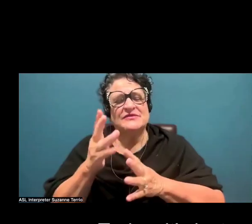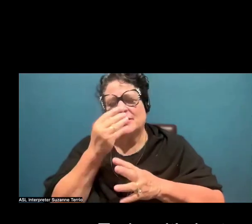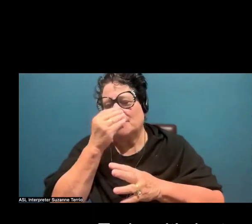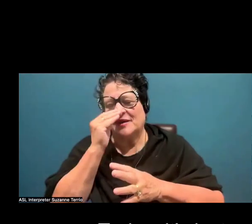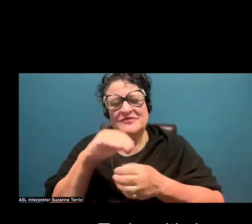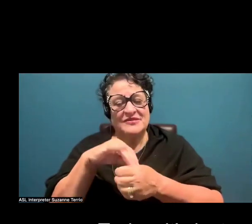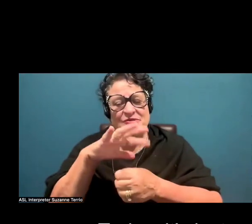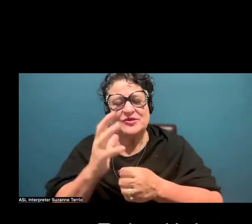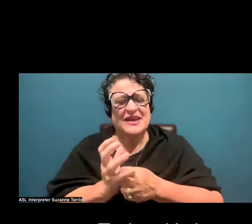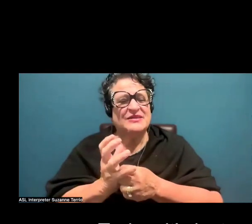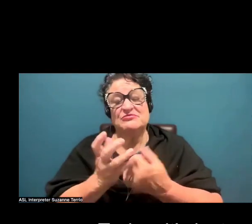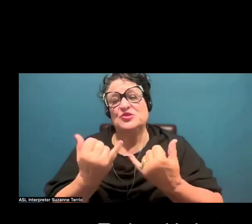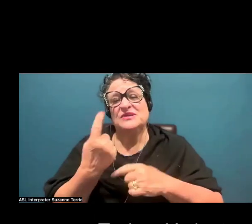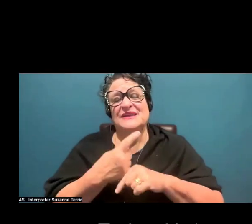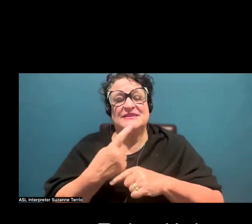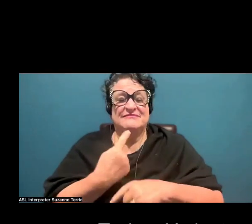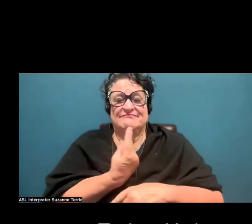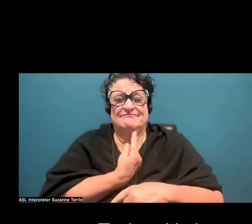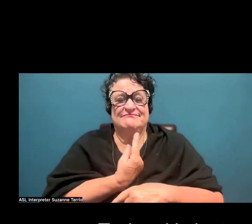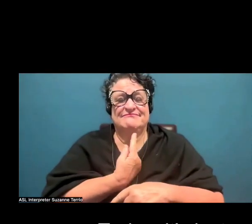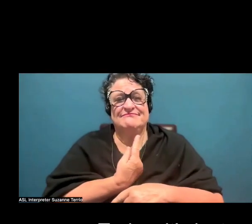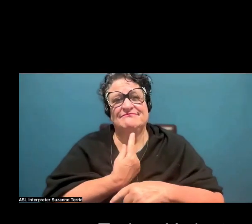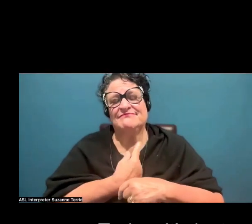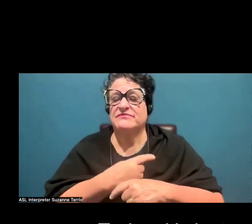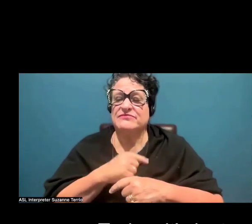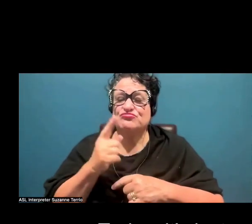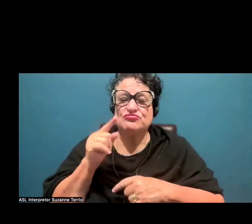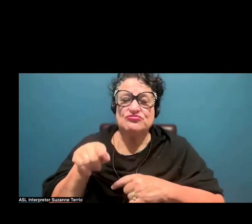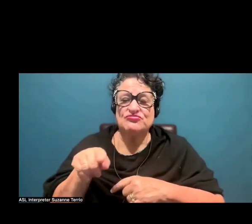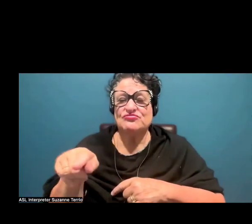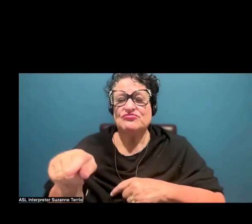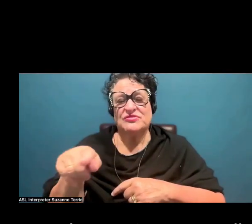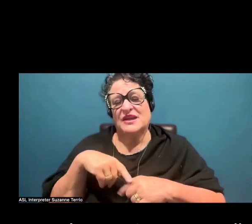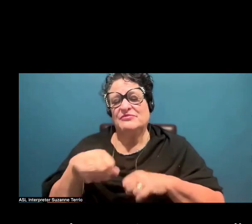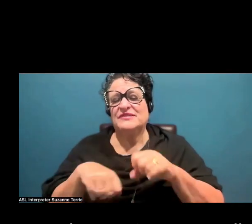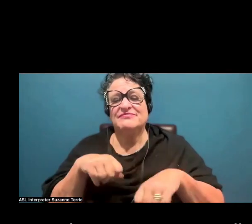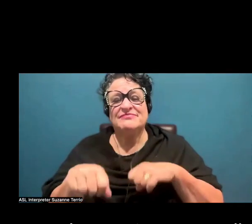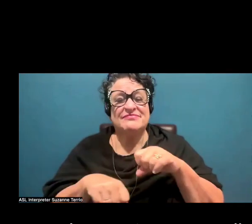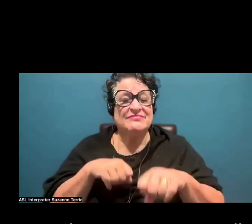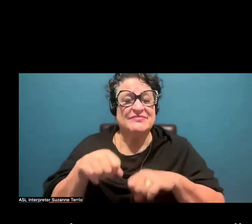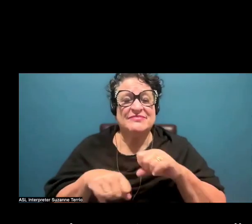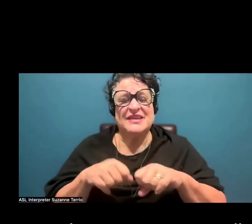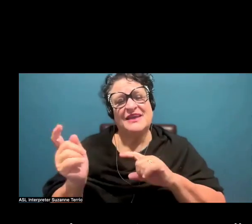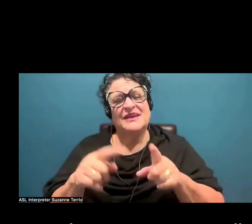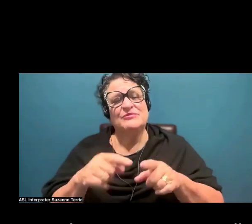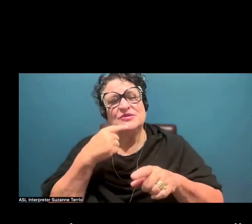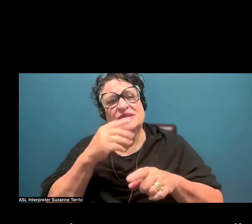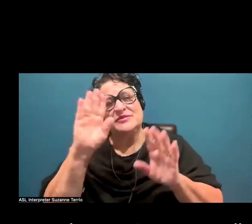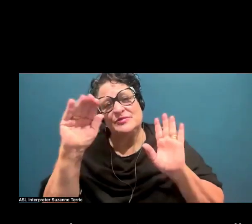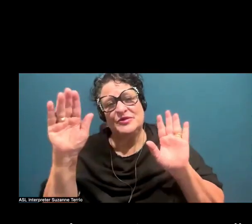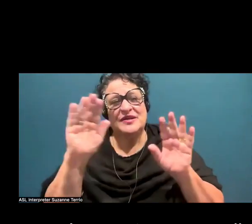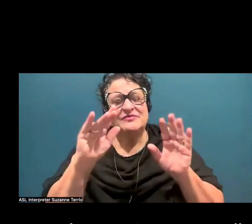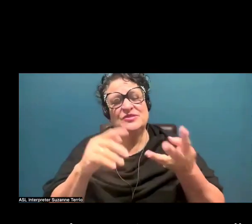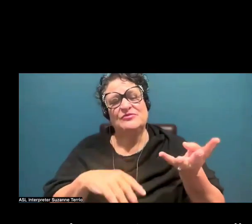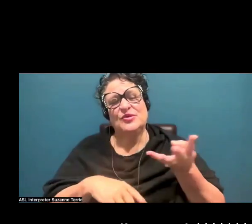bouquets. Today it's just me, heat rippling off the road as I balance astride my bike. I came to say goodbye, to take a moment for the four of